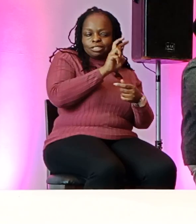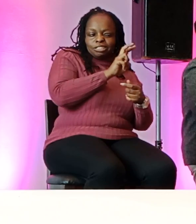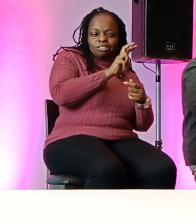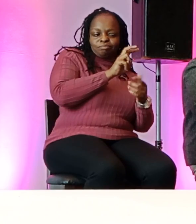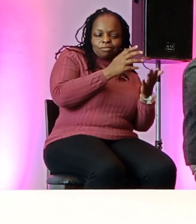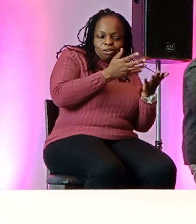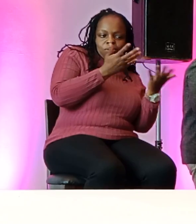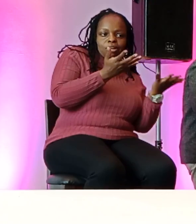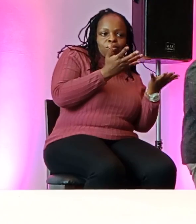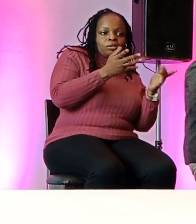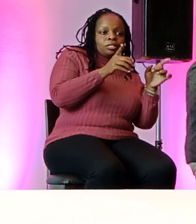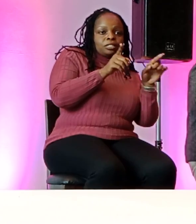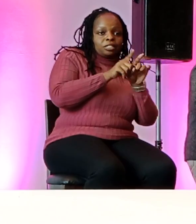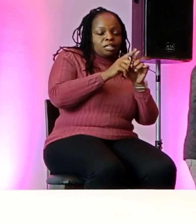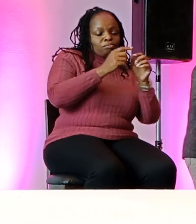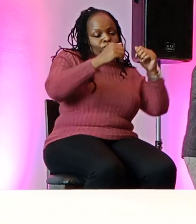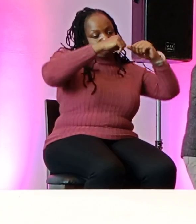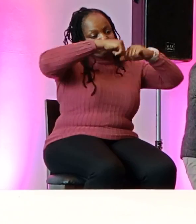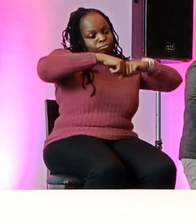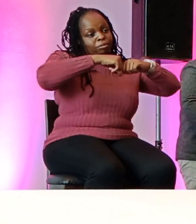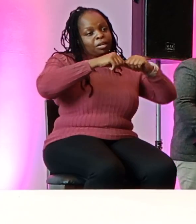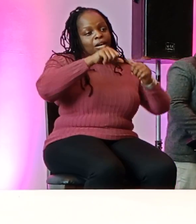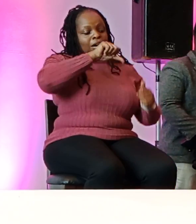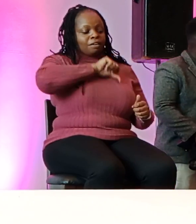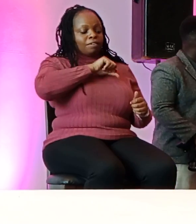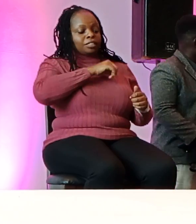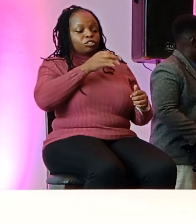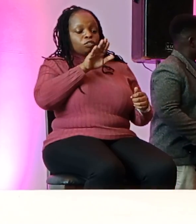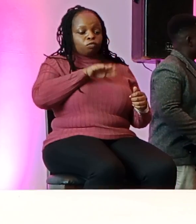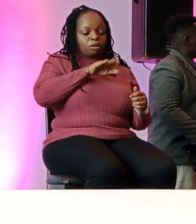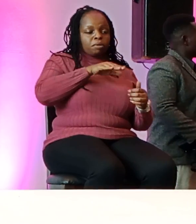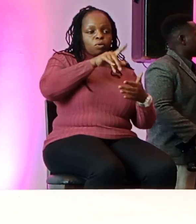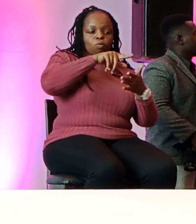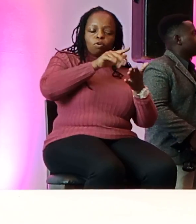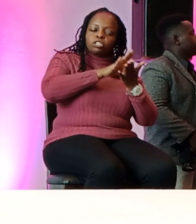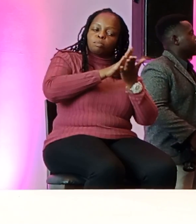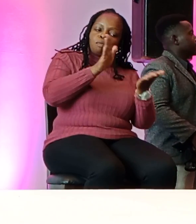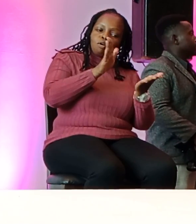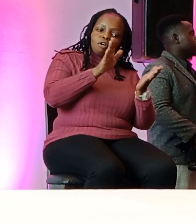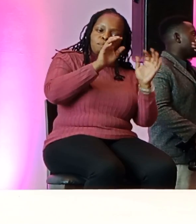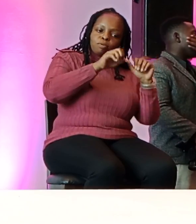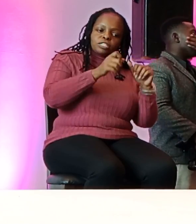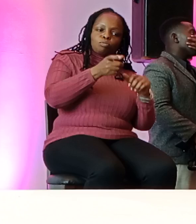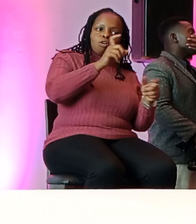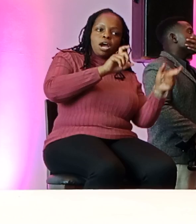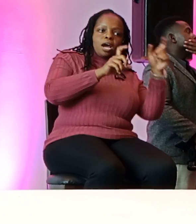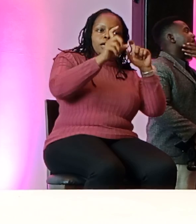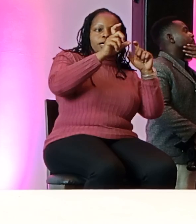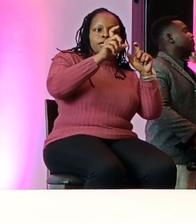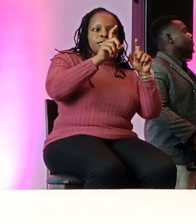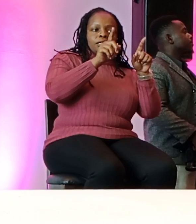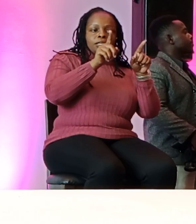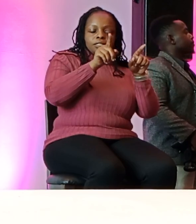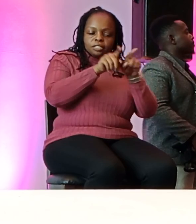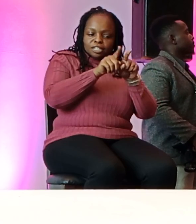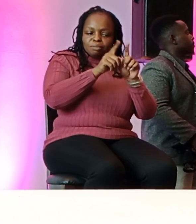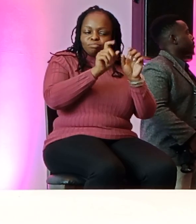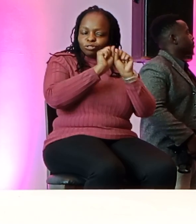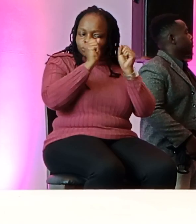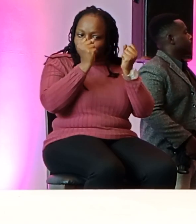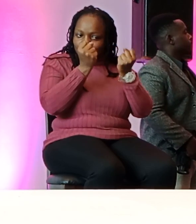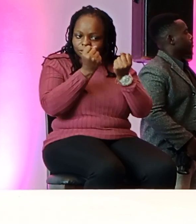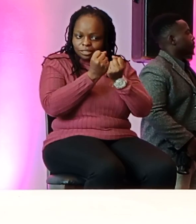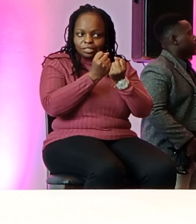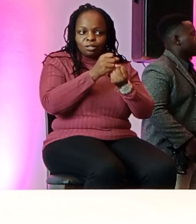on convening advantage as women. What more can we do for us and society?